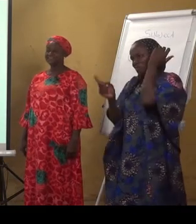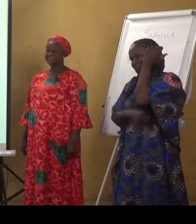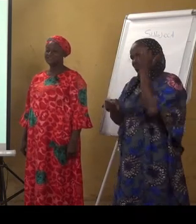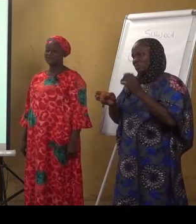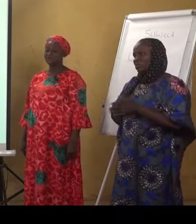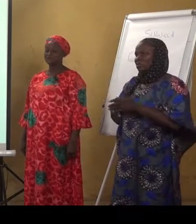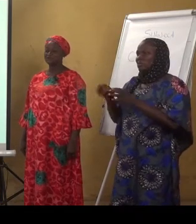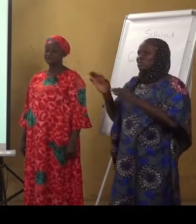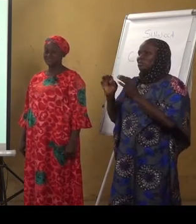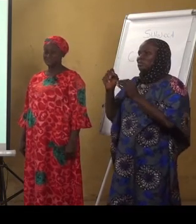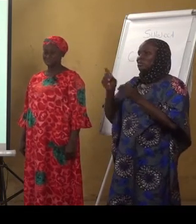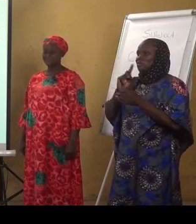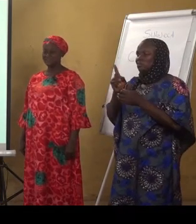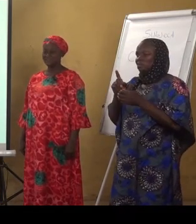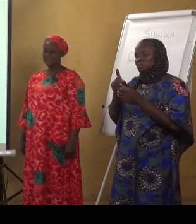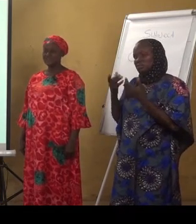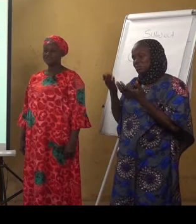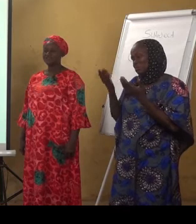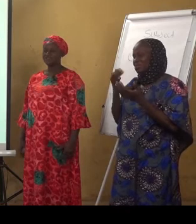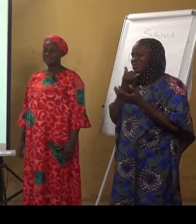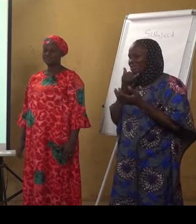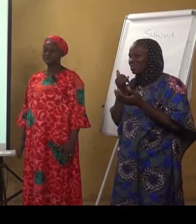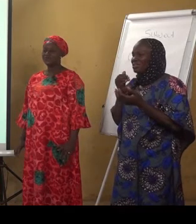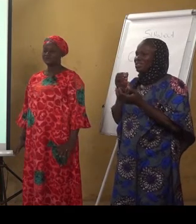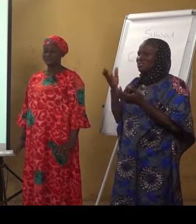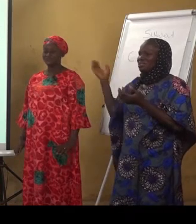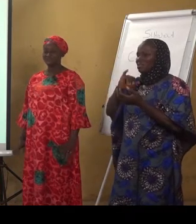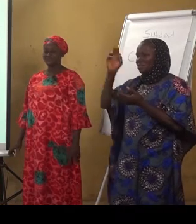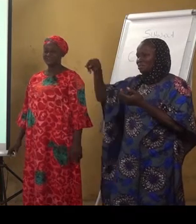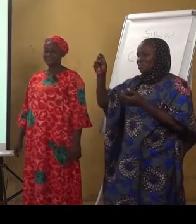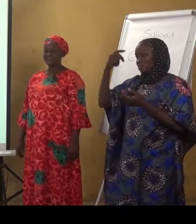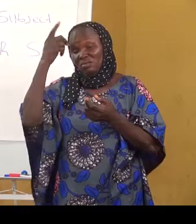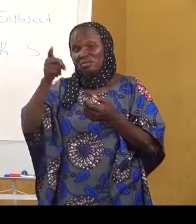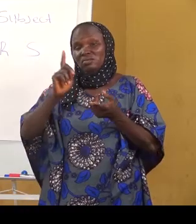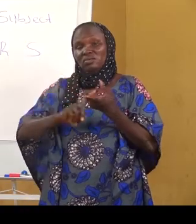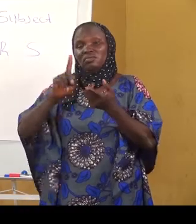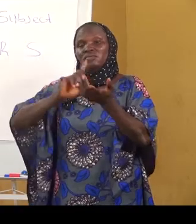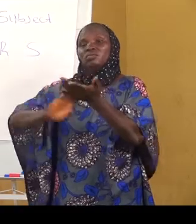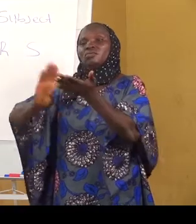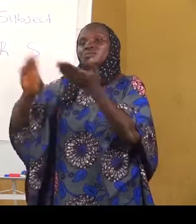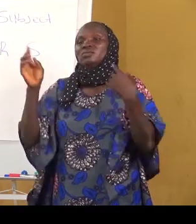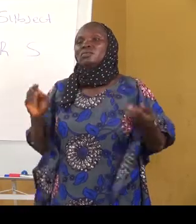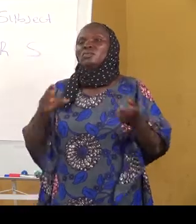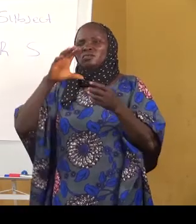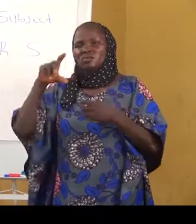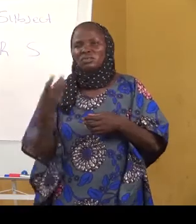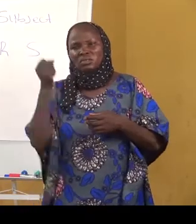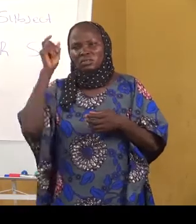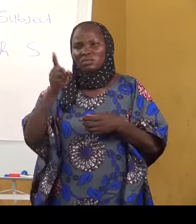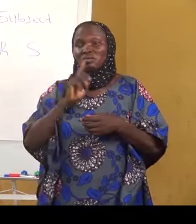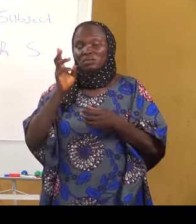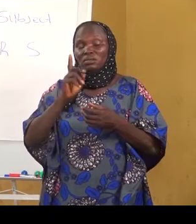is need for you to forgive. And once you have forgiven, it is expected that you should